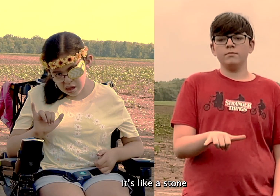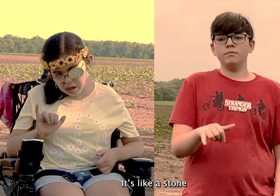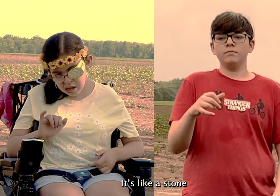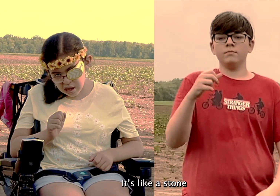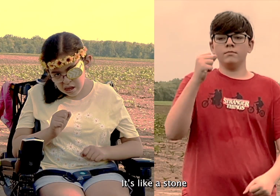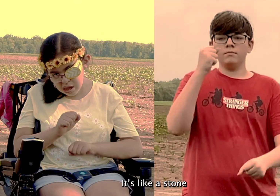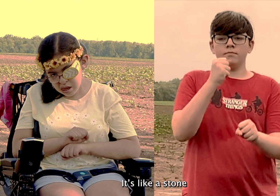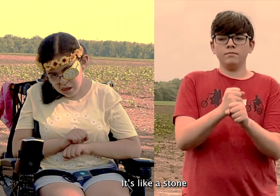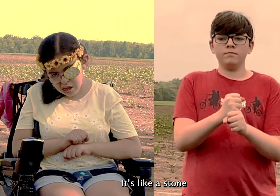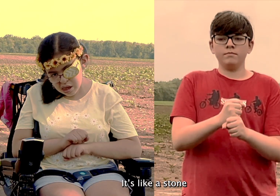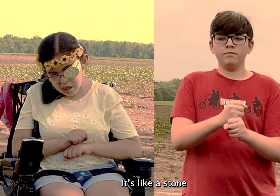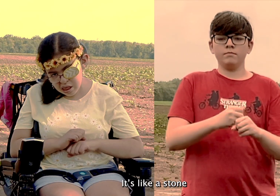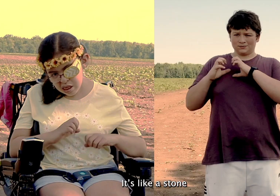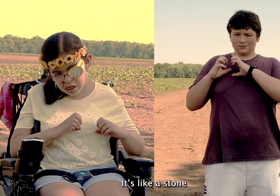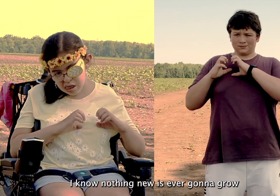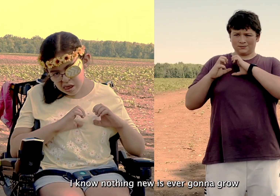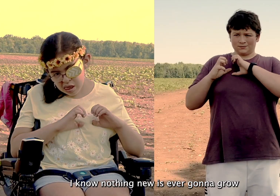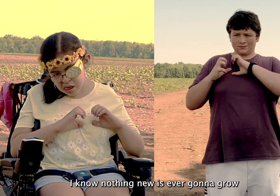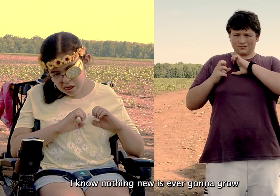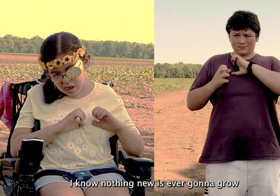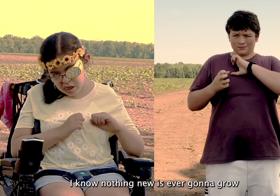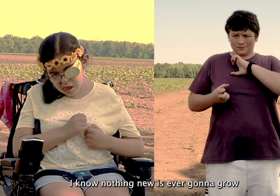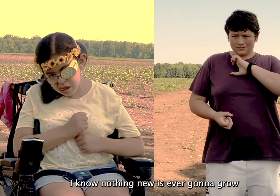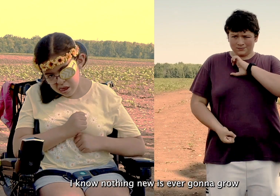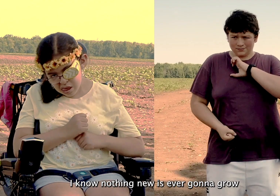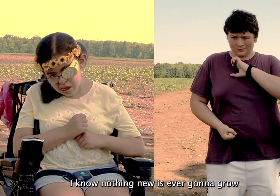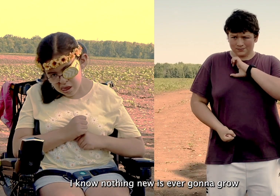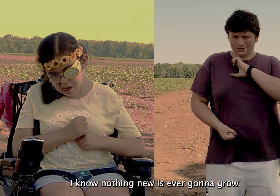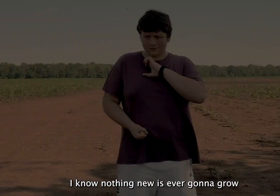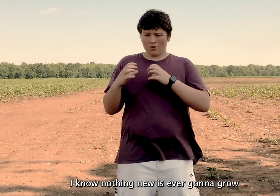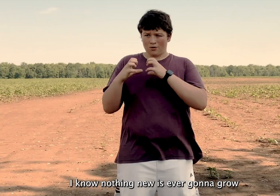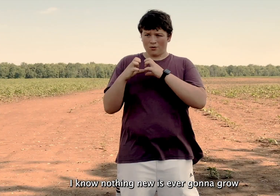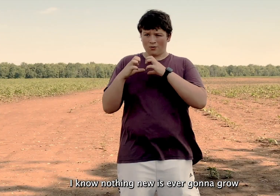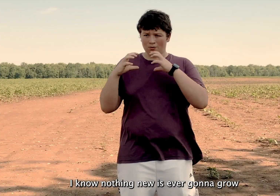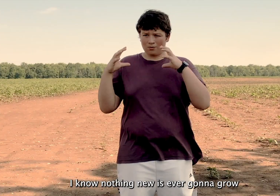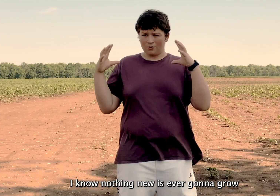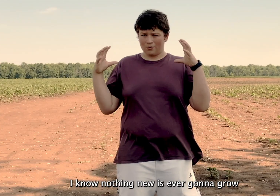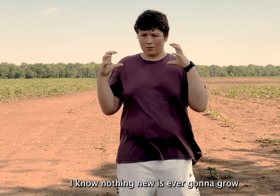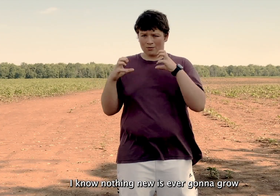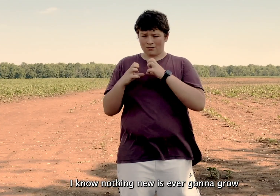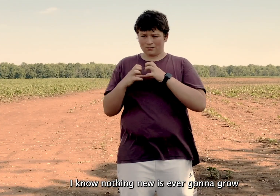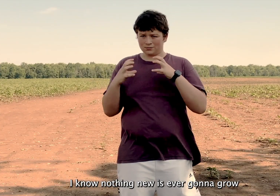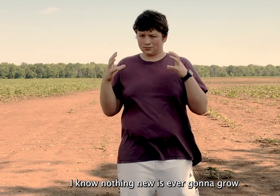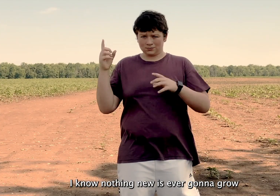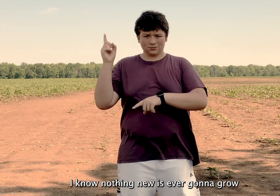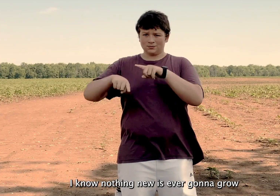stone, I know nothing new is ever gonna grow.